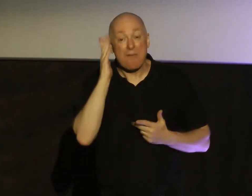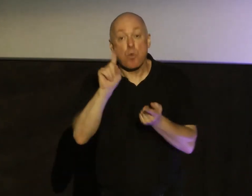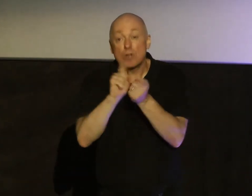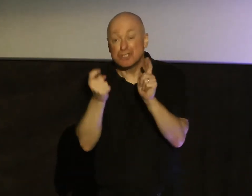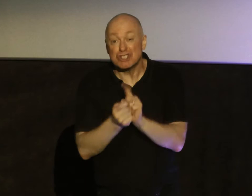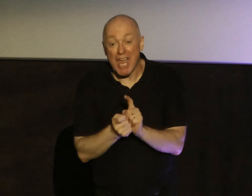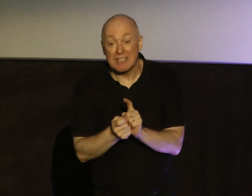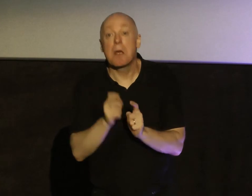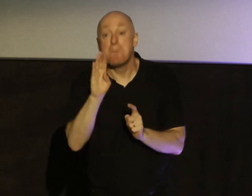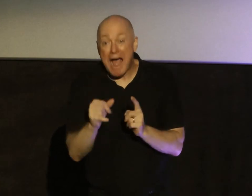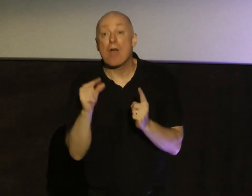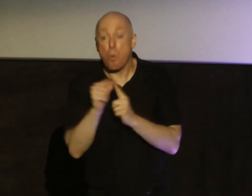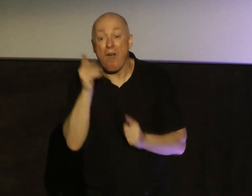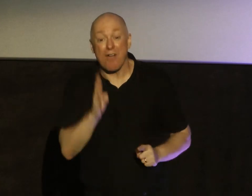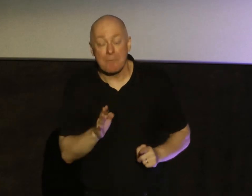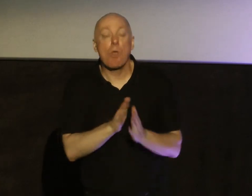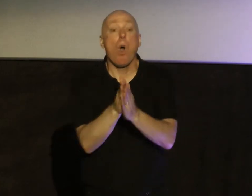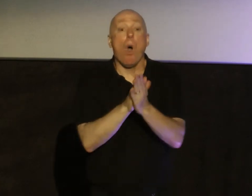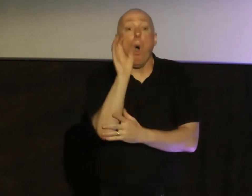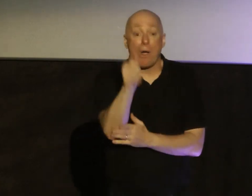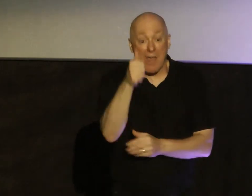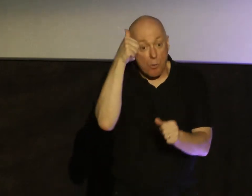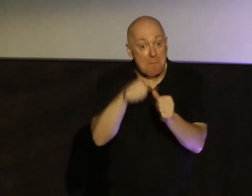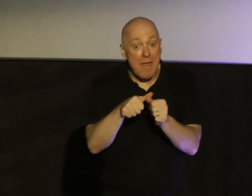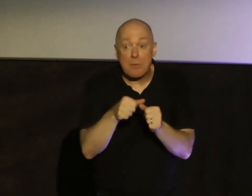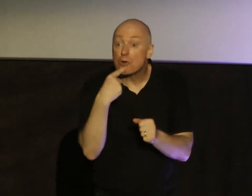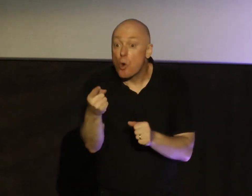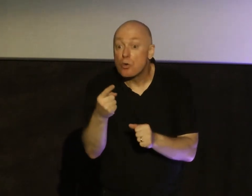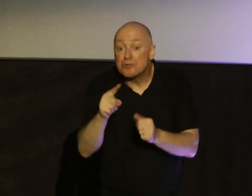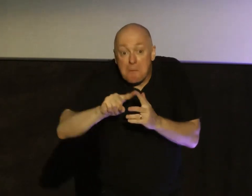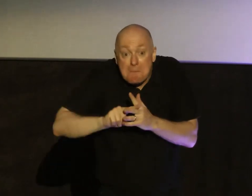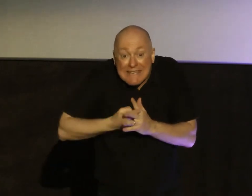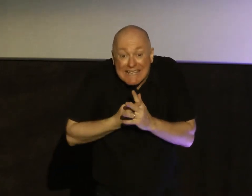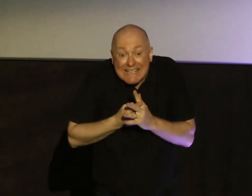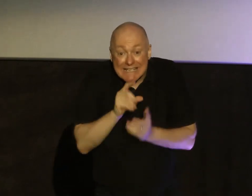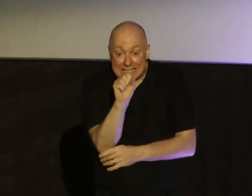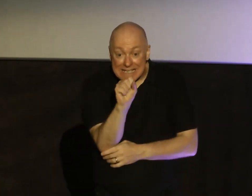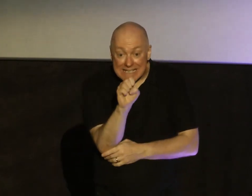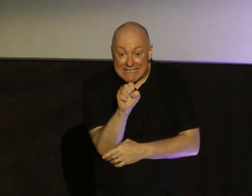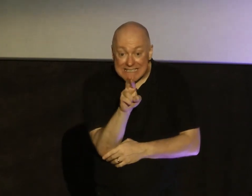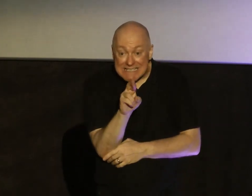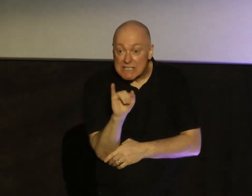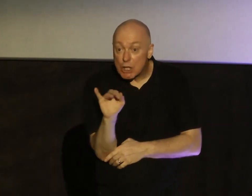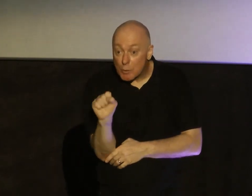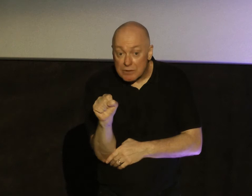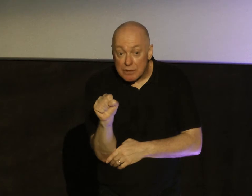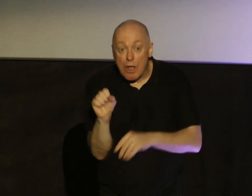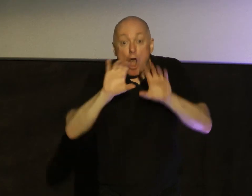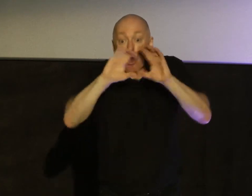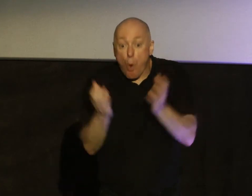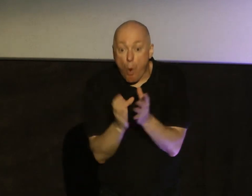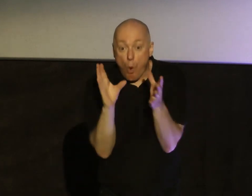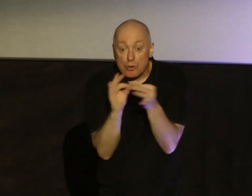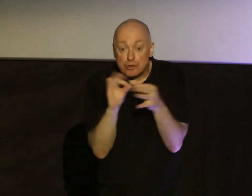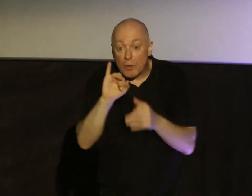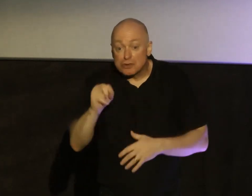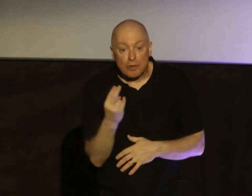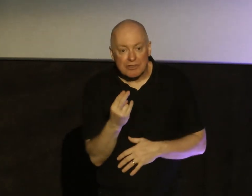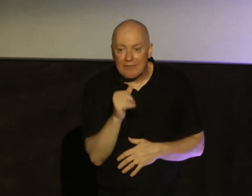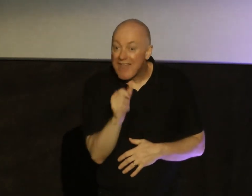by the Word of God. Now, remember I told you at the very beginning of this series that this whole story of Joseph is not really about Joseph.